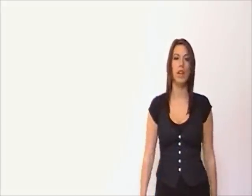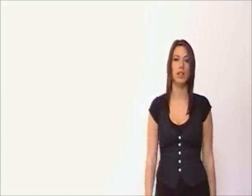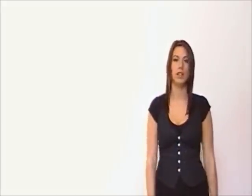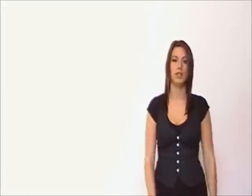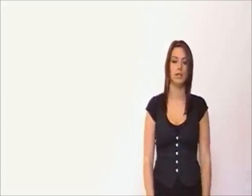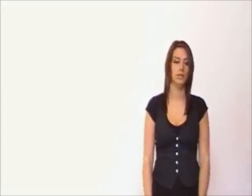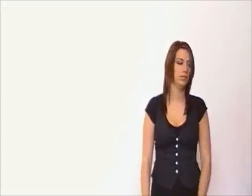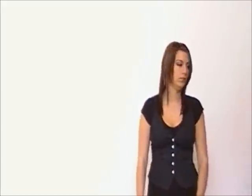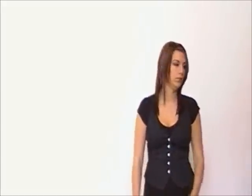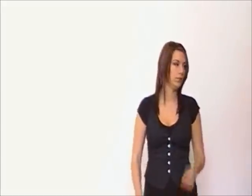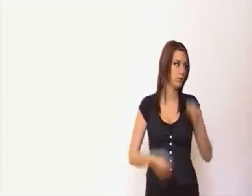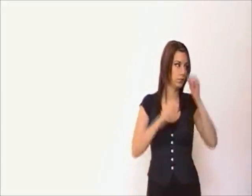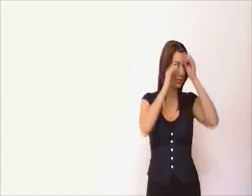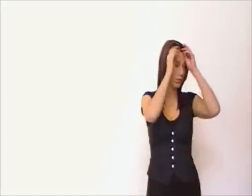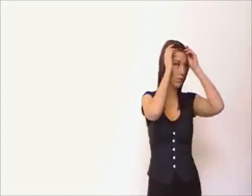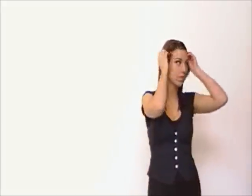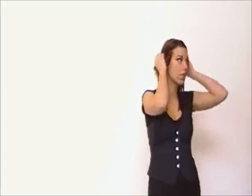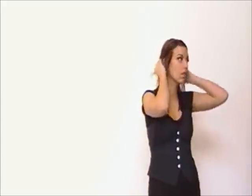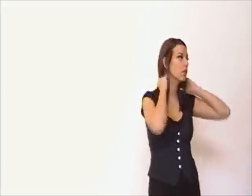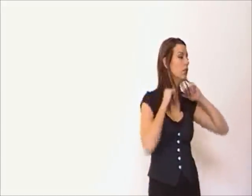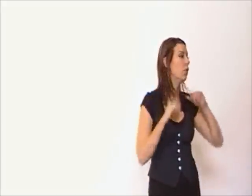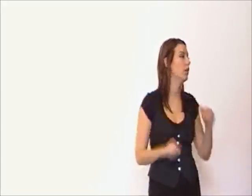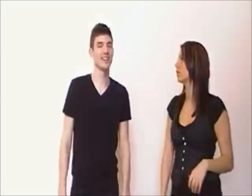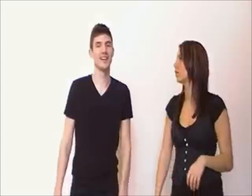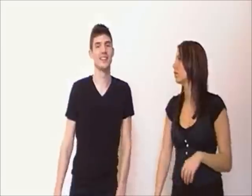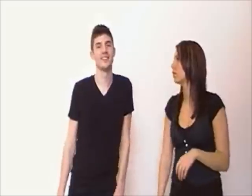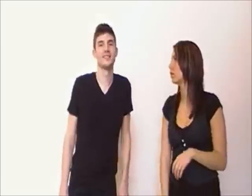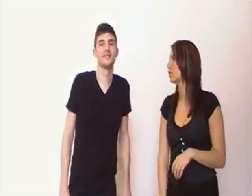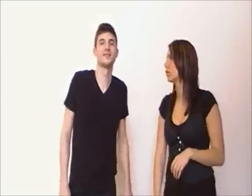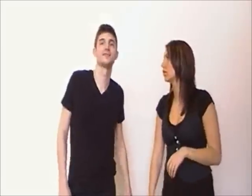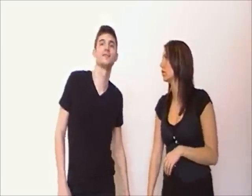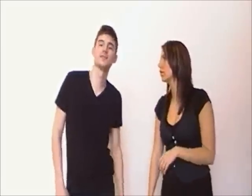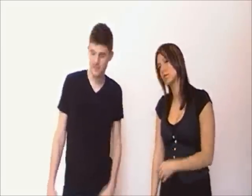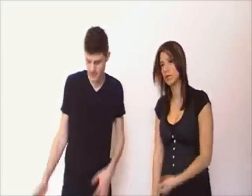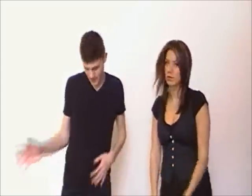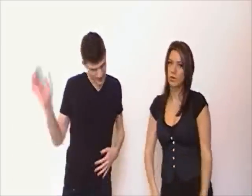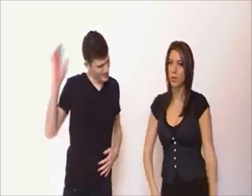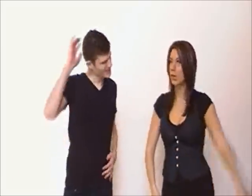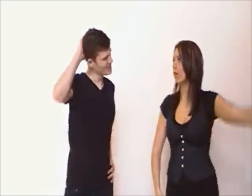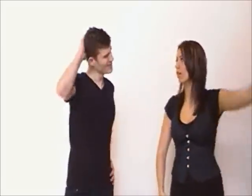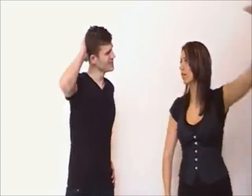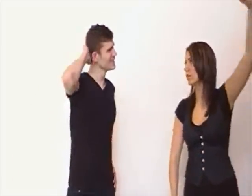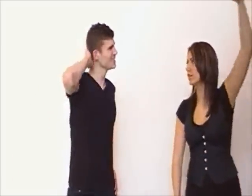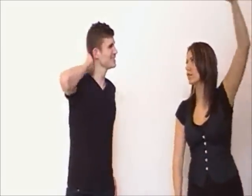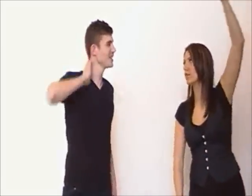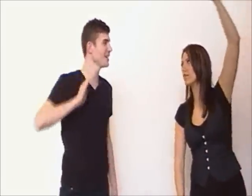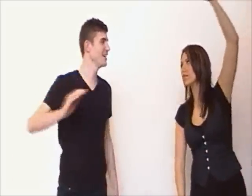Man. So for this one, here's the thing. Wow. Okay. Can you do it? Alright.